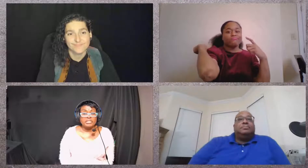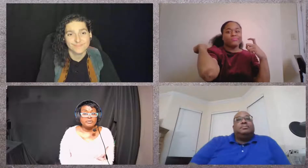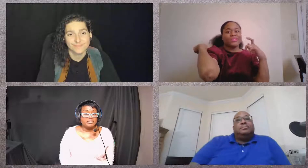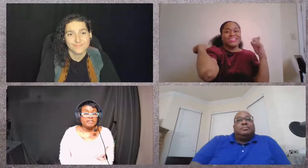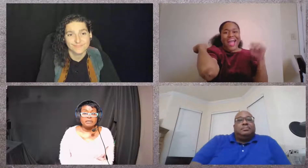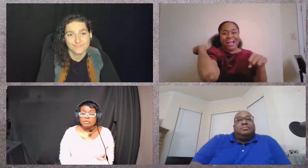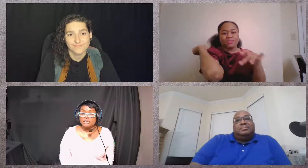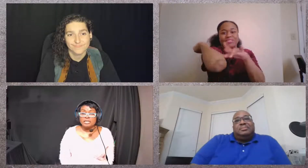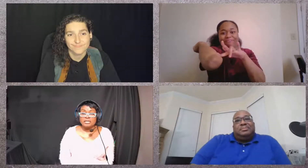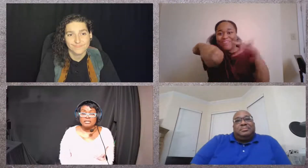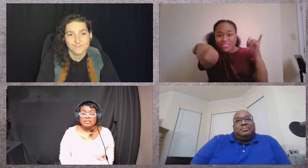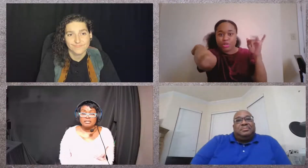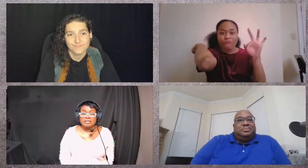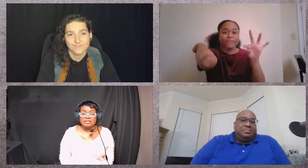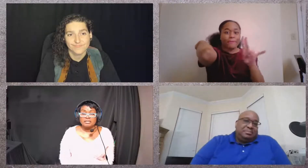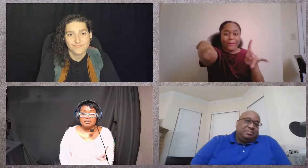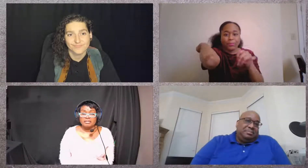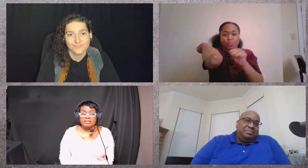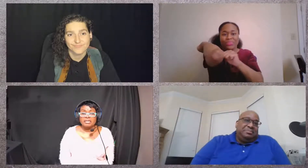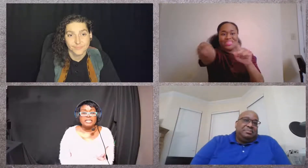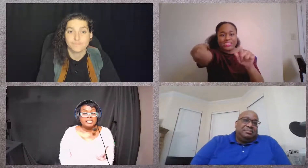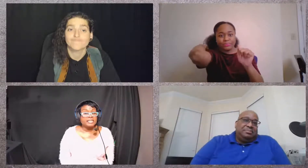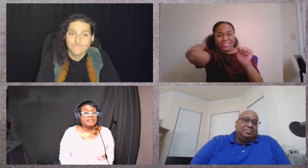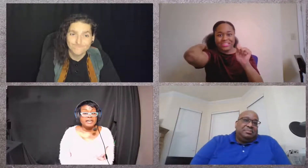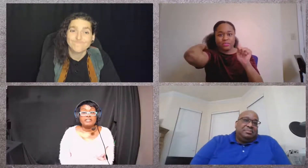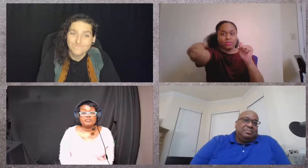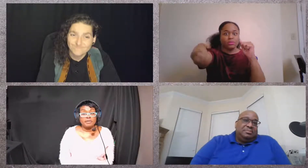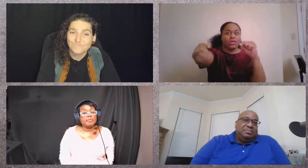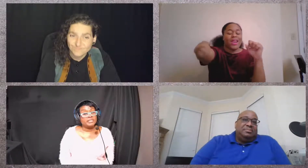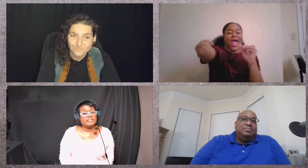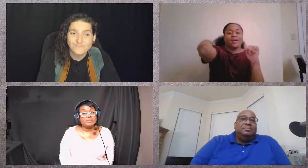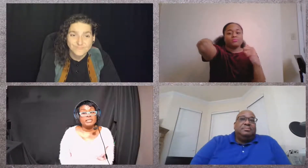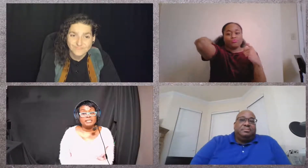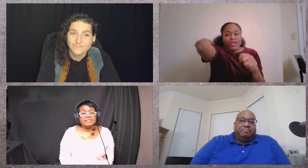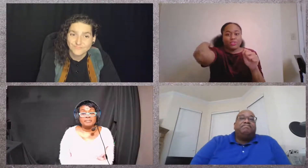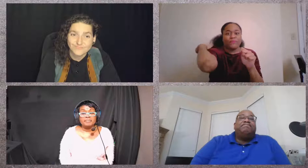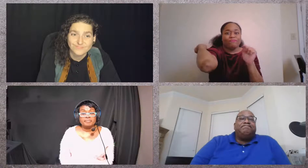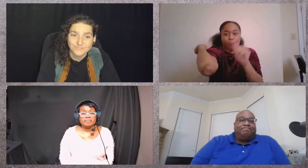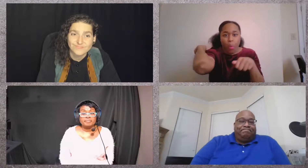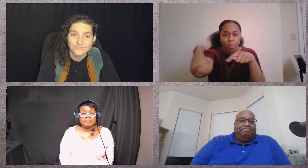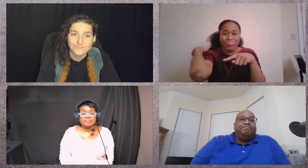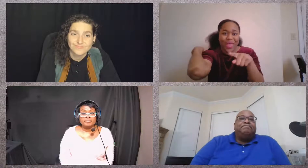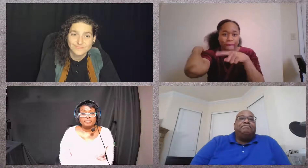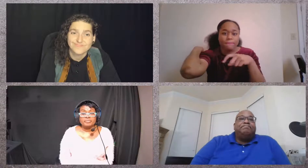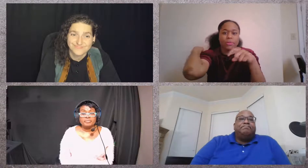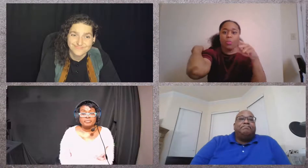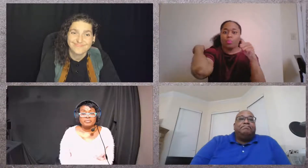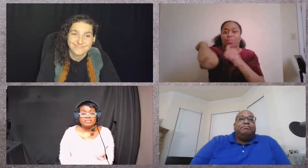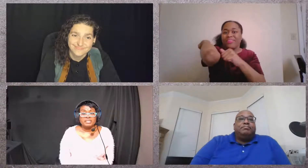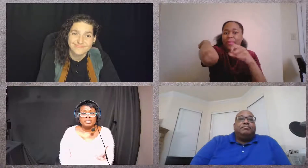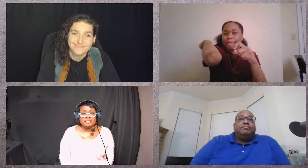I notice here in the deaf community, they take advantage of people with disabilities.